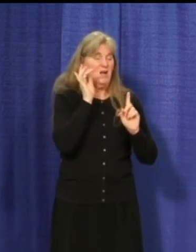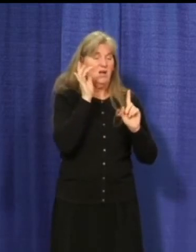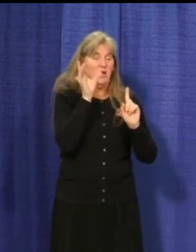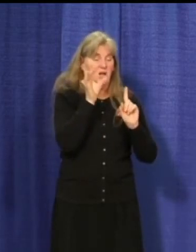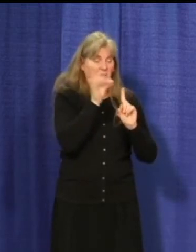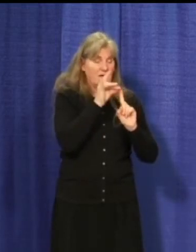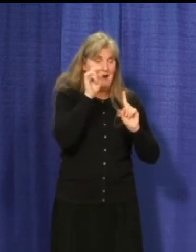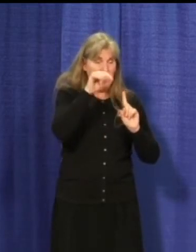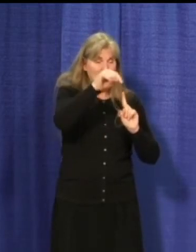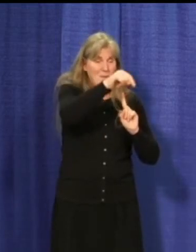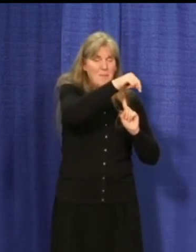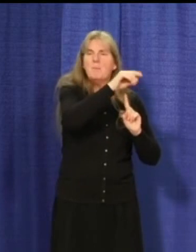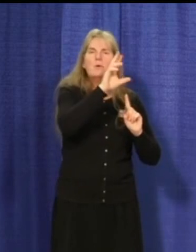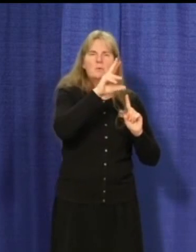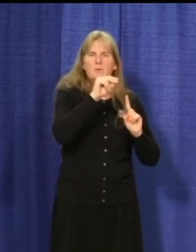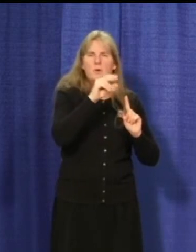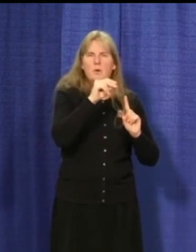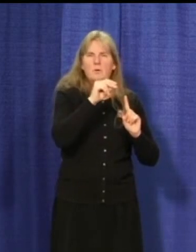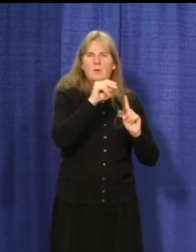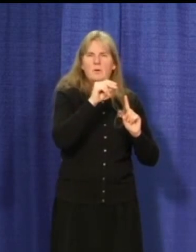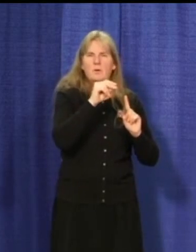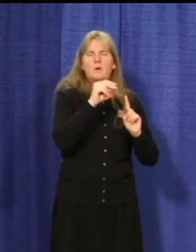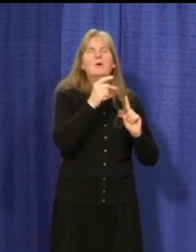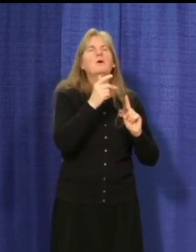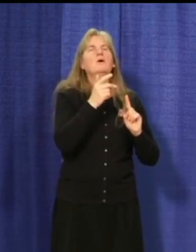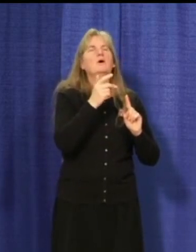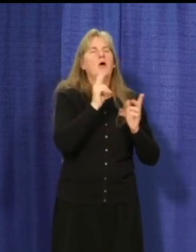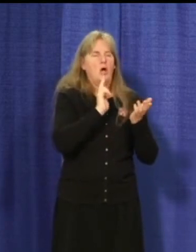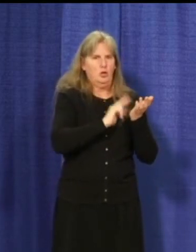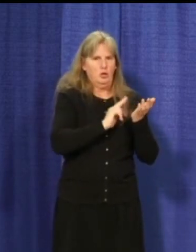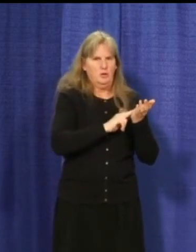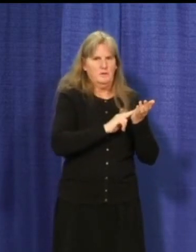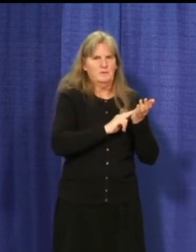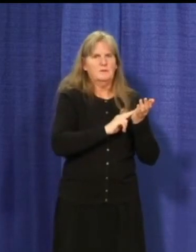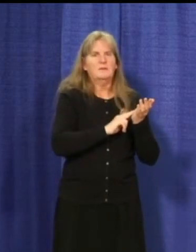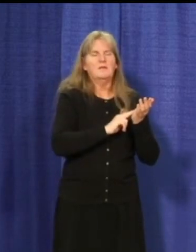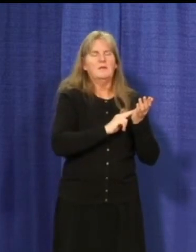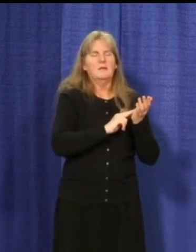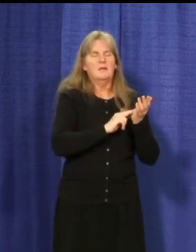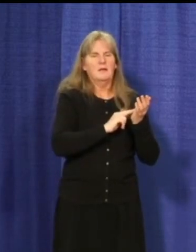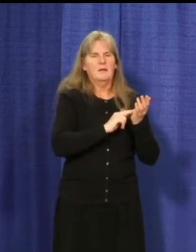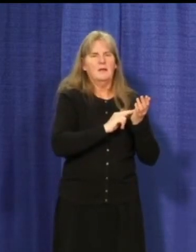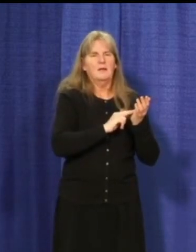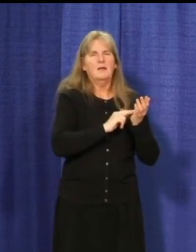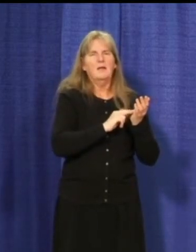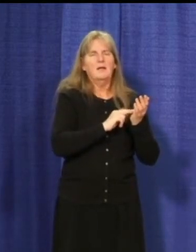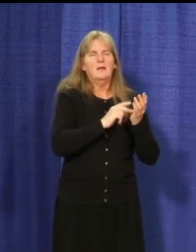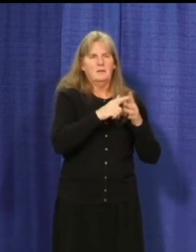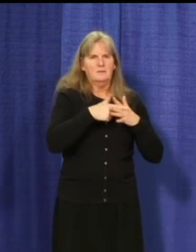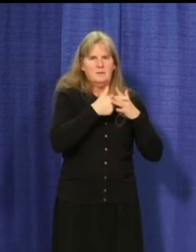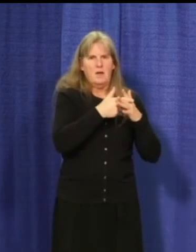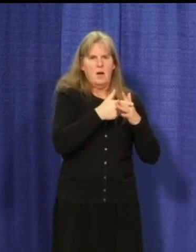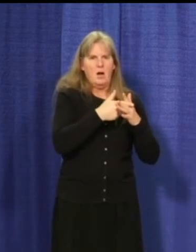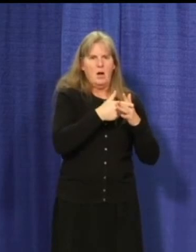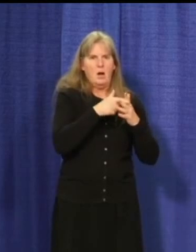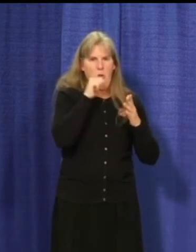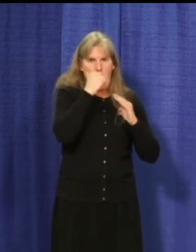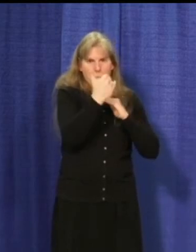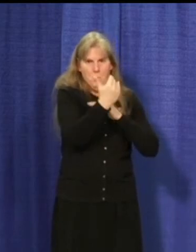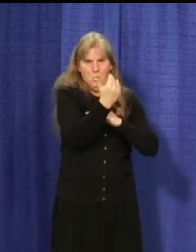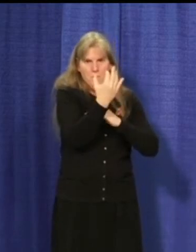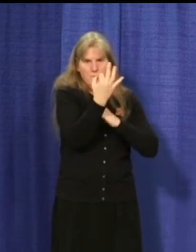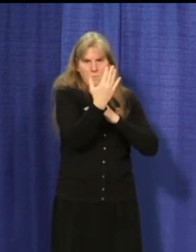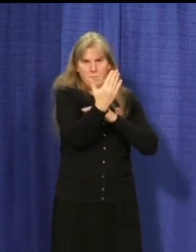preserved. A small team of skilled nurses that do contact tracing. So that begins first thing really in the